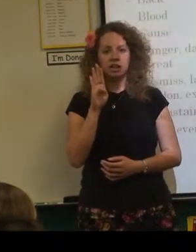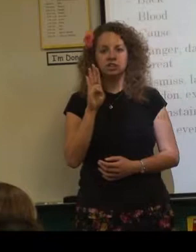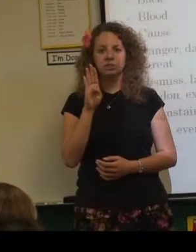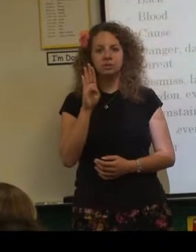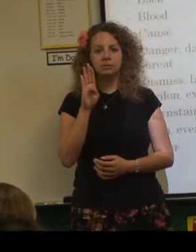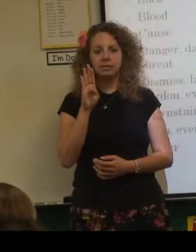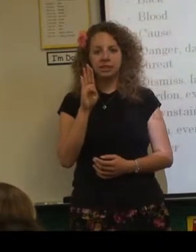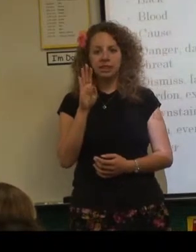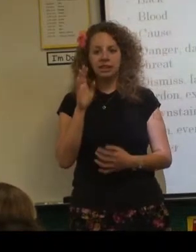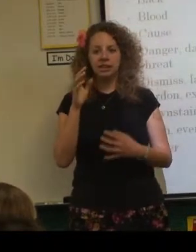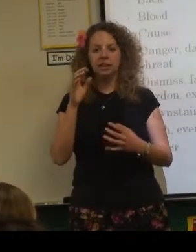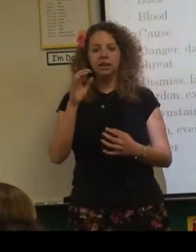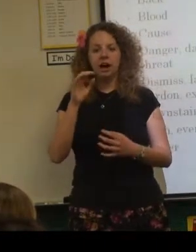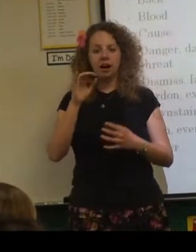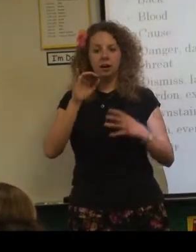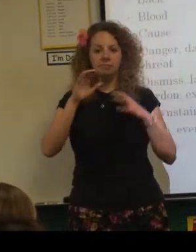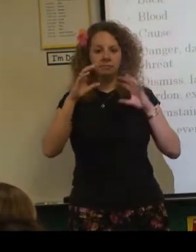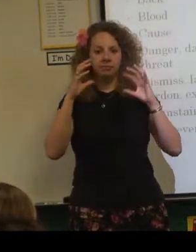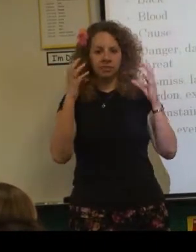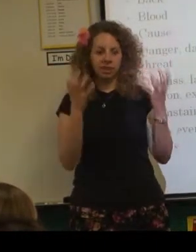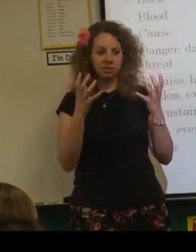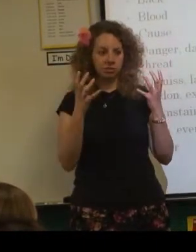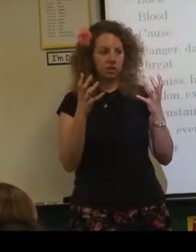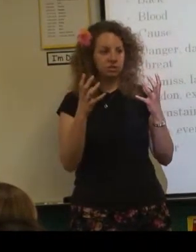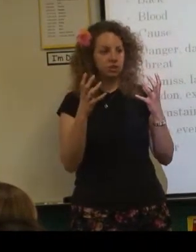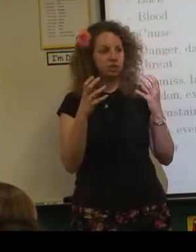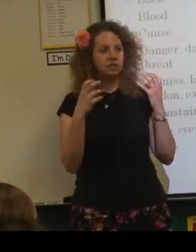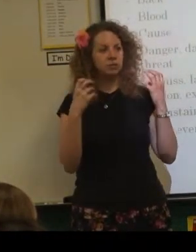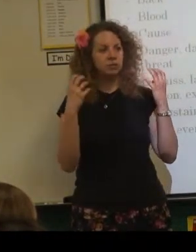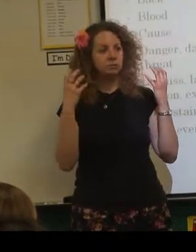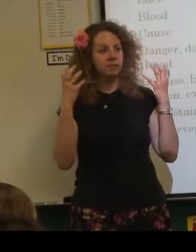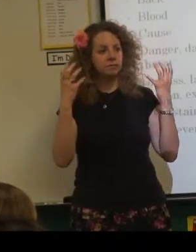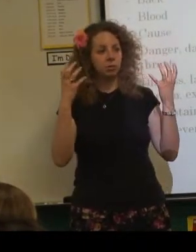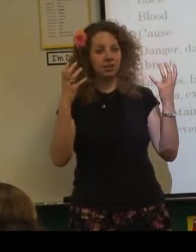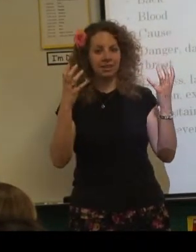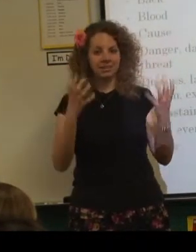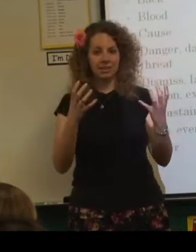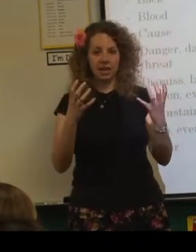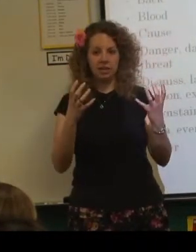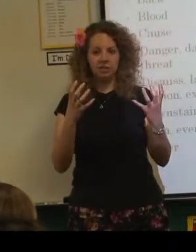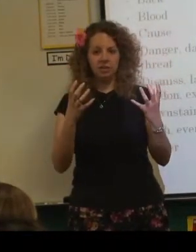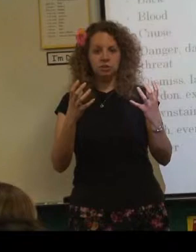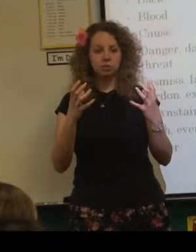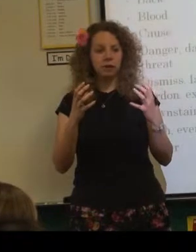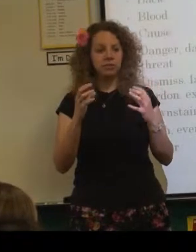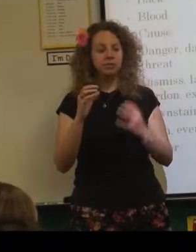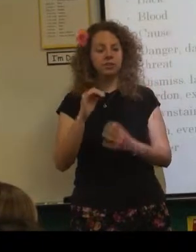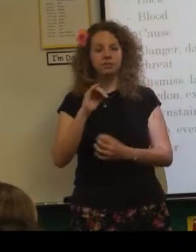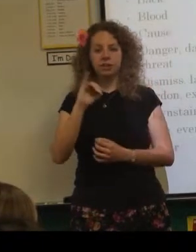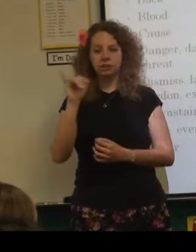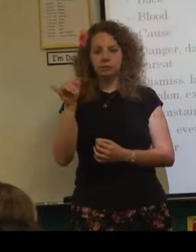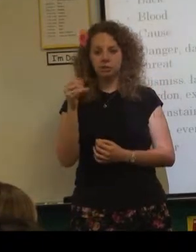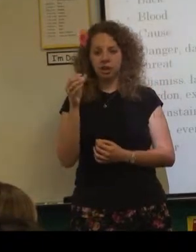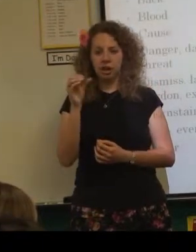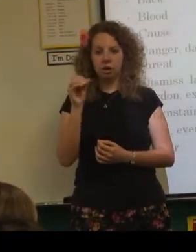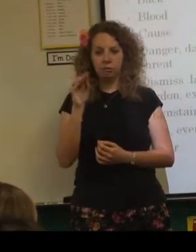actually going to be signing the lexicalized version of it, which makes it more like a sign. So rather than finger spelling